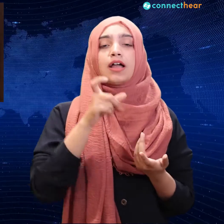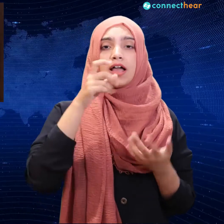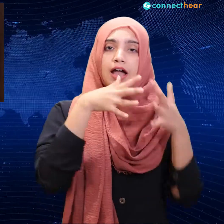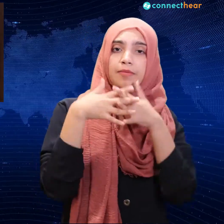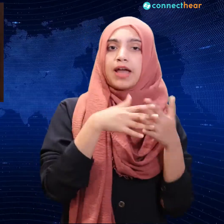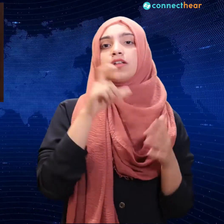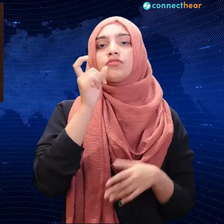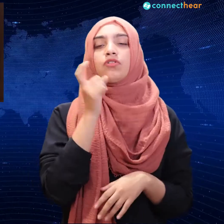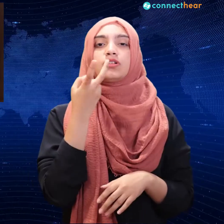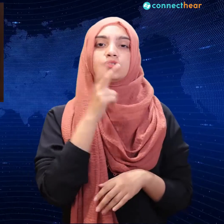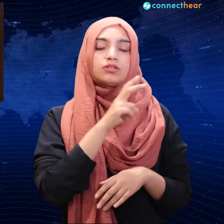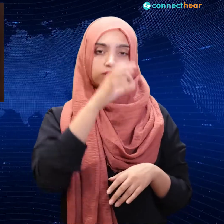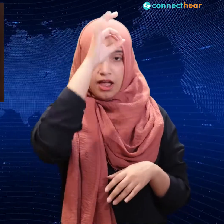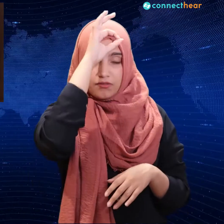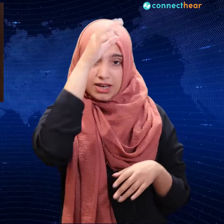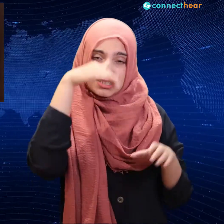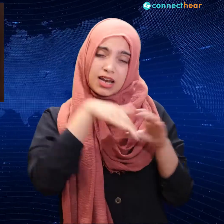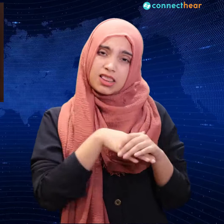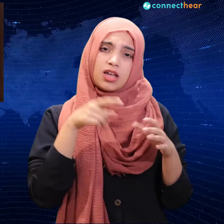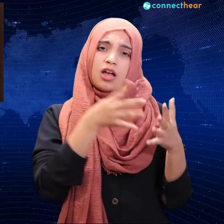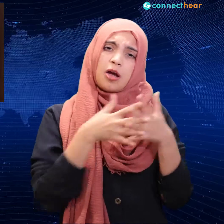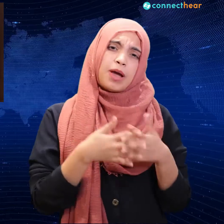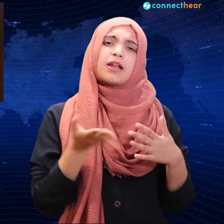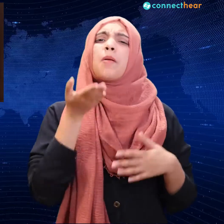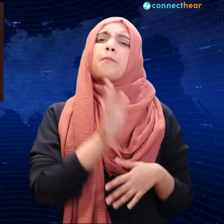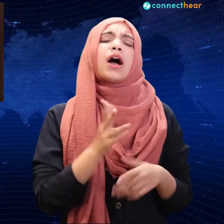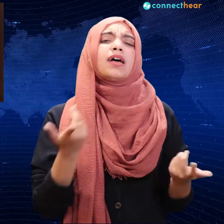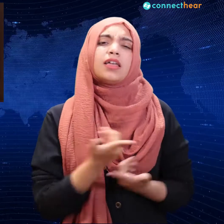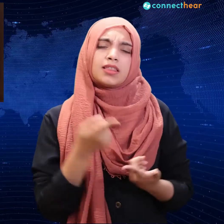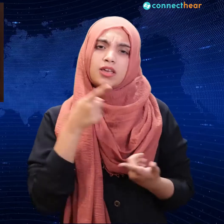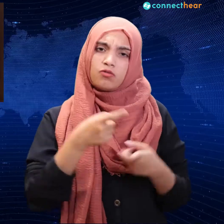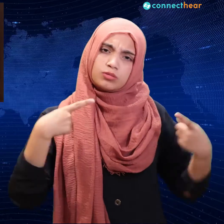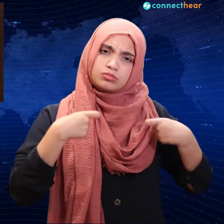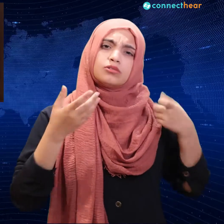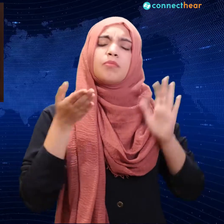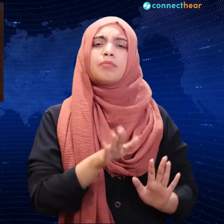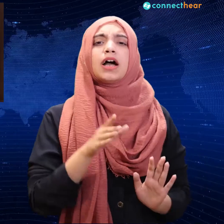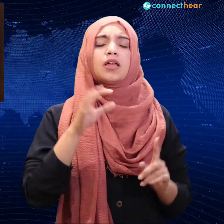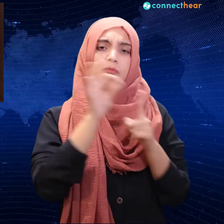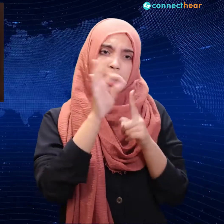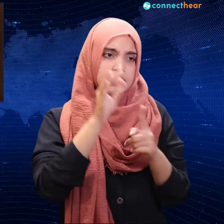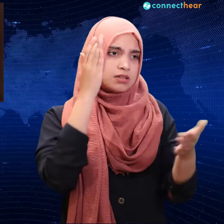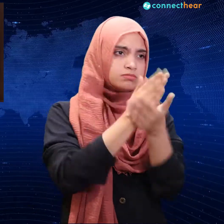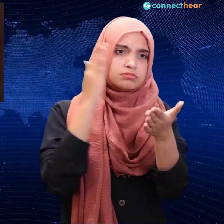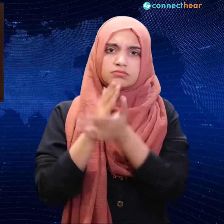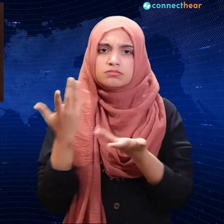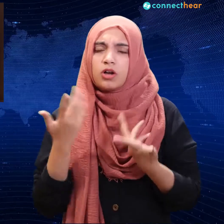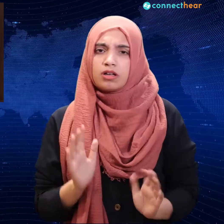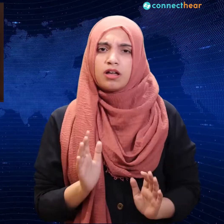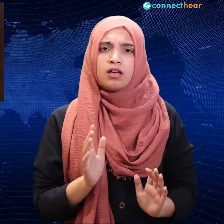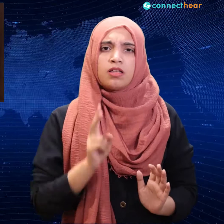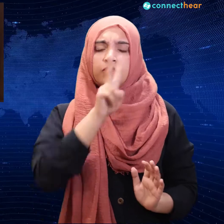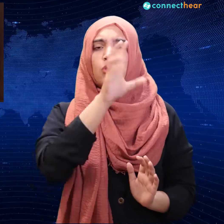in 1989. The US, after the war was over, left, sanctioned Pakistan. So come